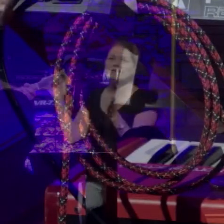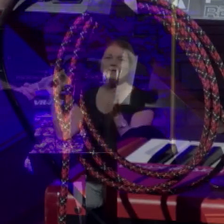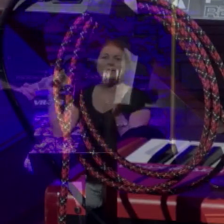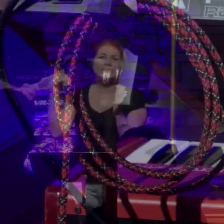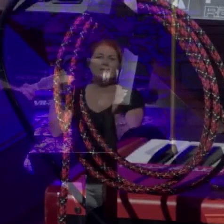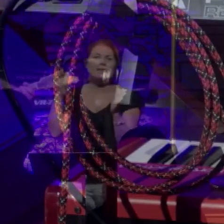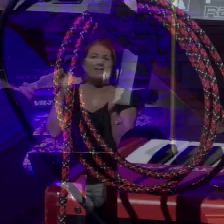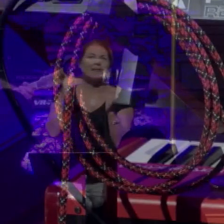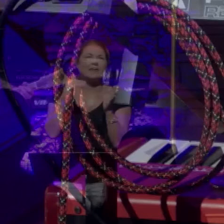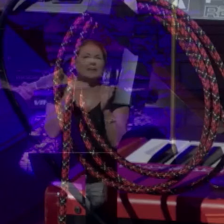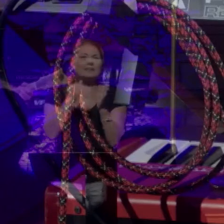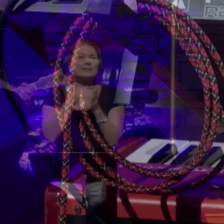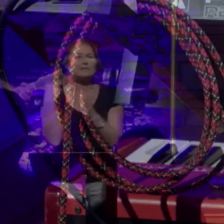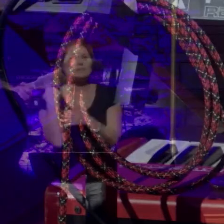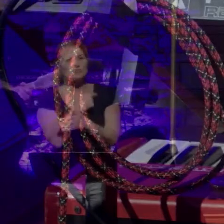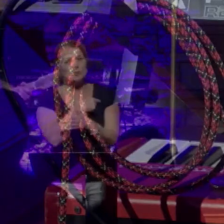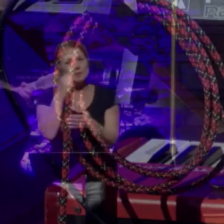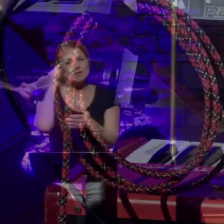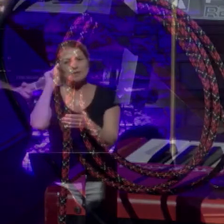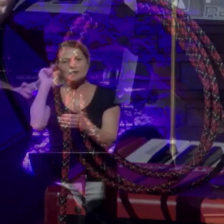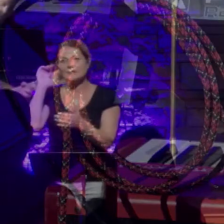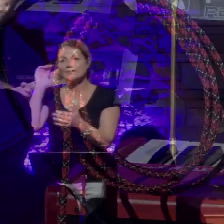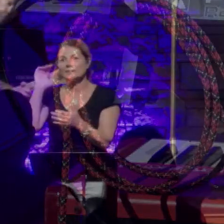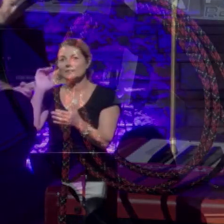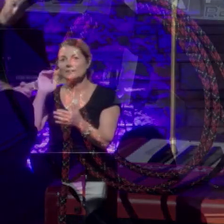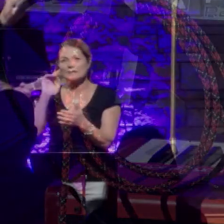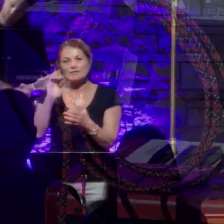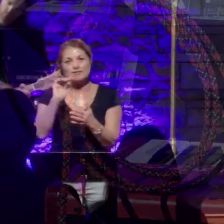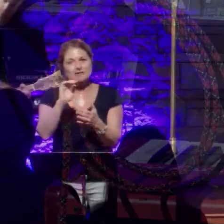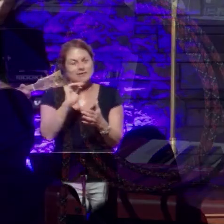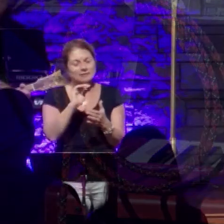back again. We believe.